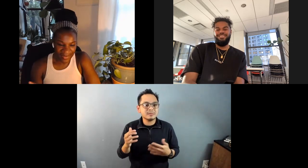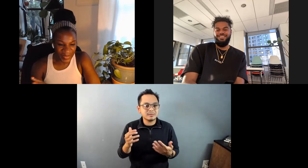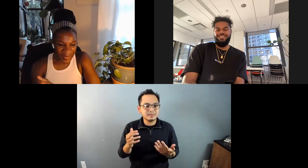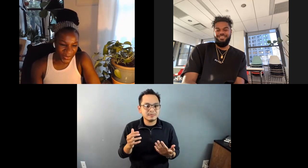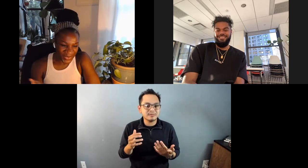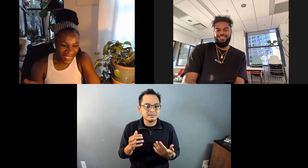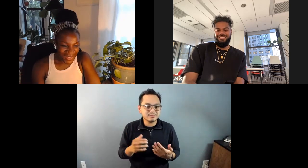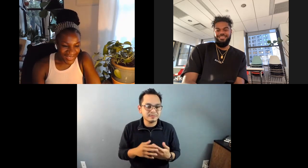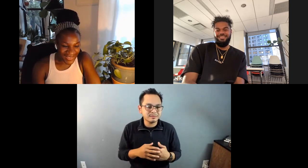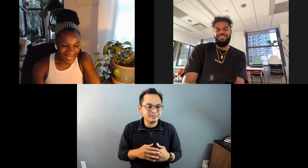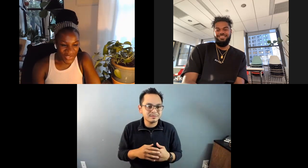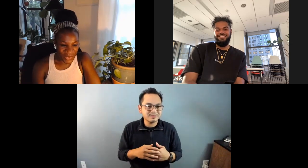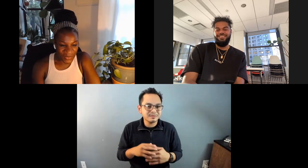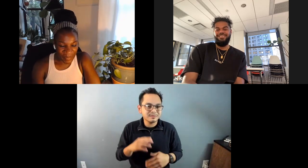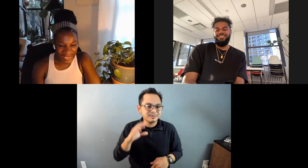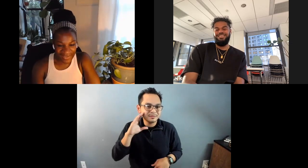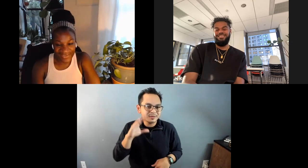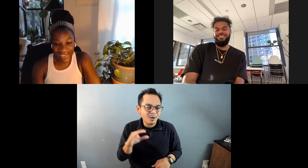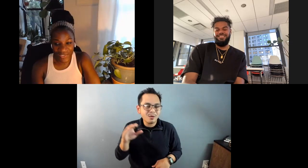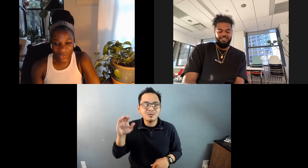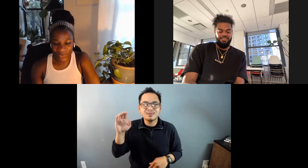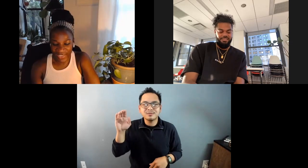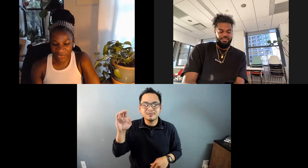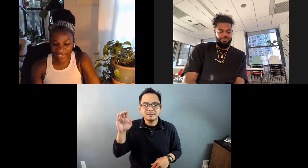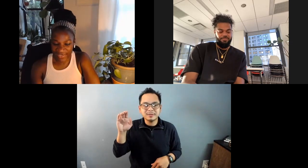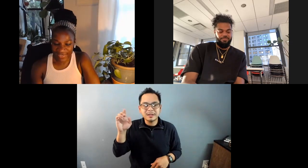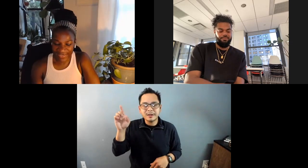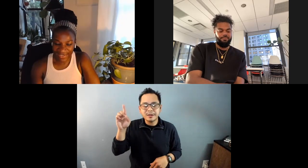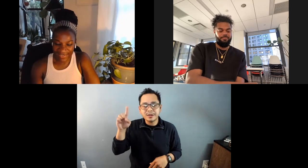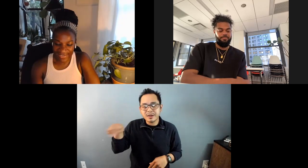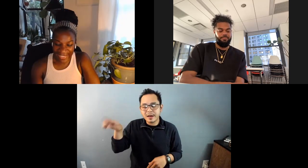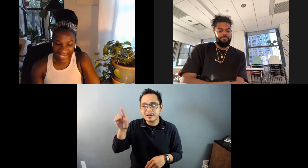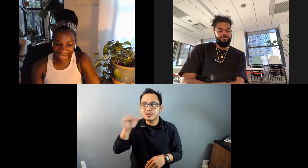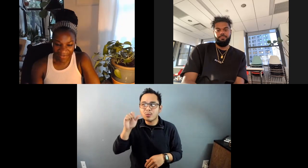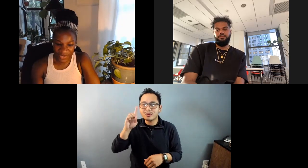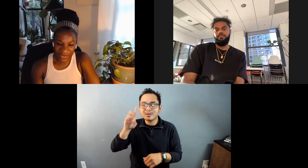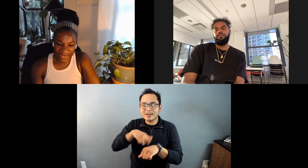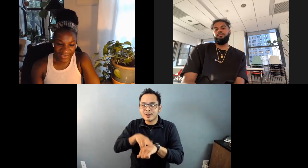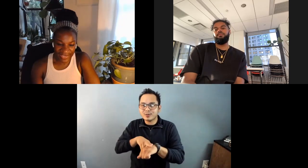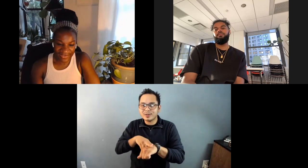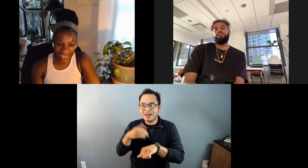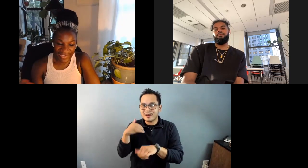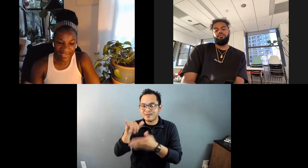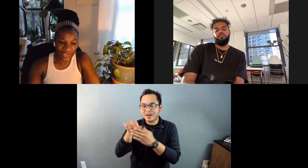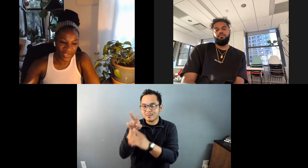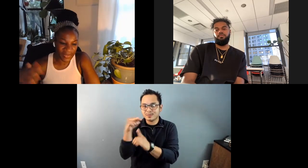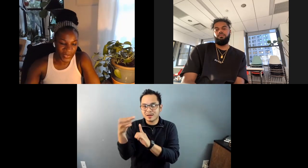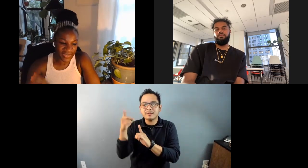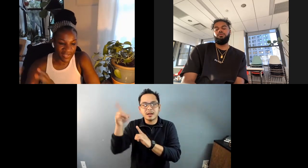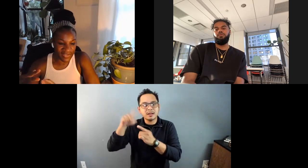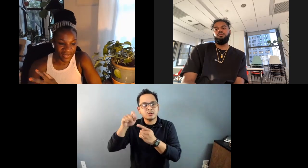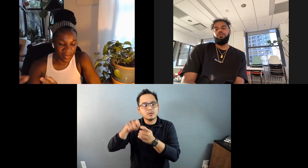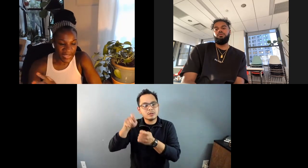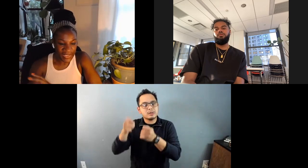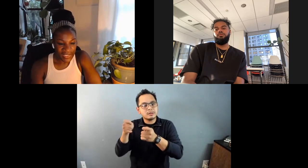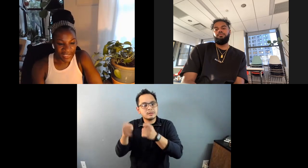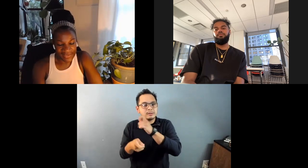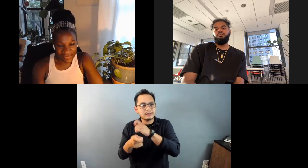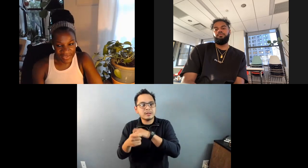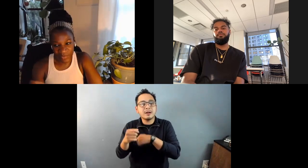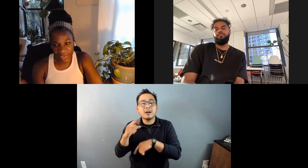that incorporates like your culture, like because you have these lines, like you have the plantain line and like the in that song, like do you kind